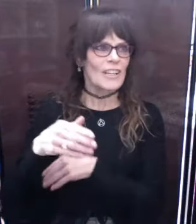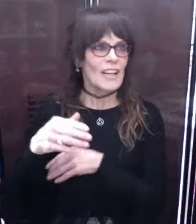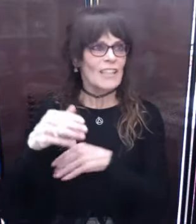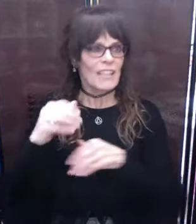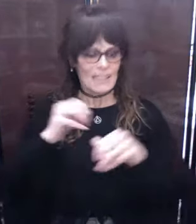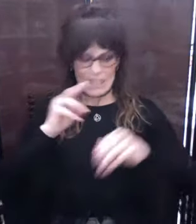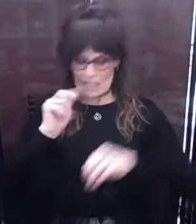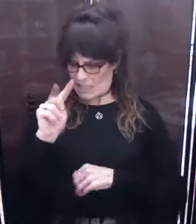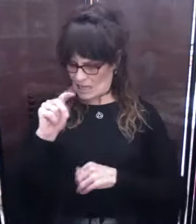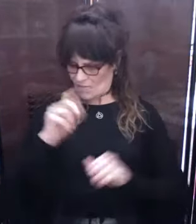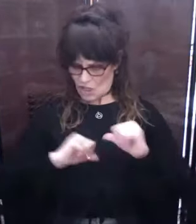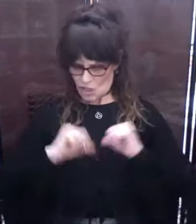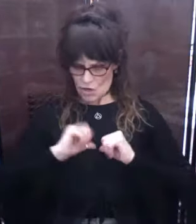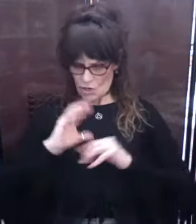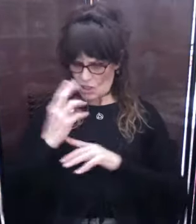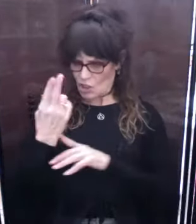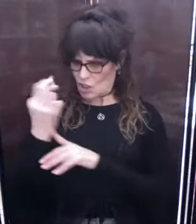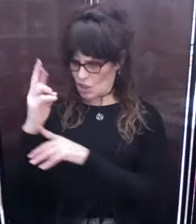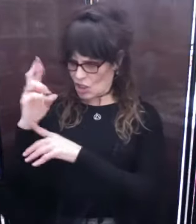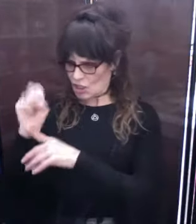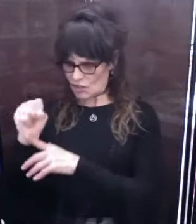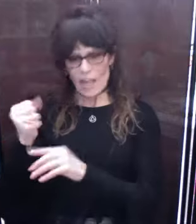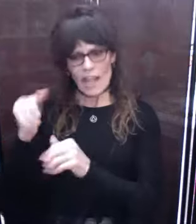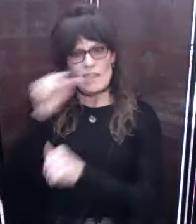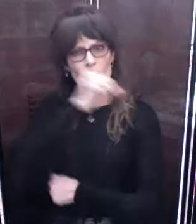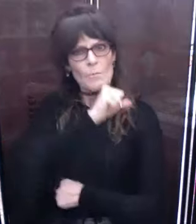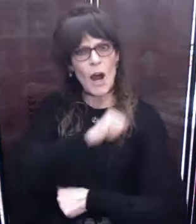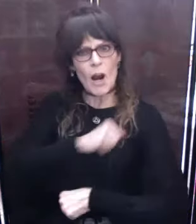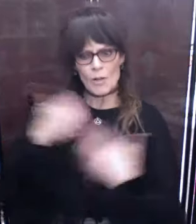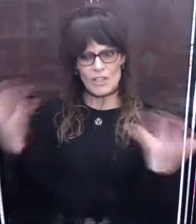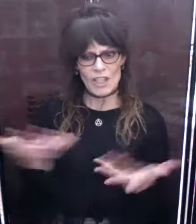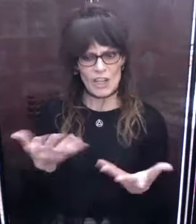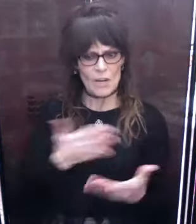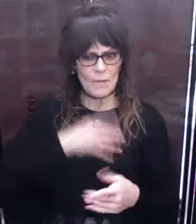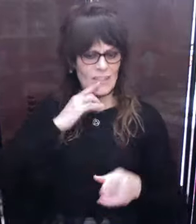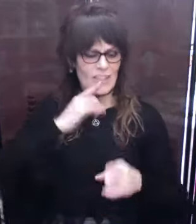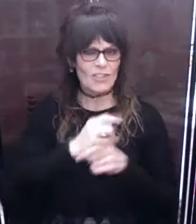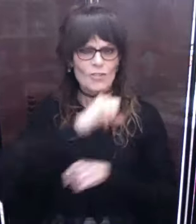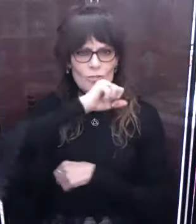never been to Cheers. My sister loves that show. And you know what?